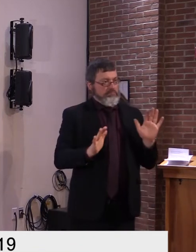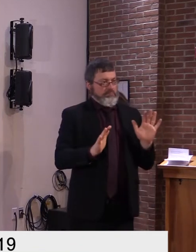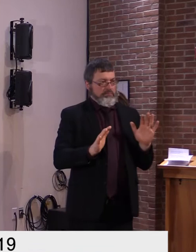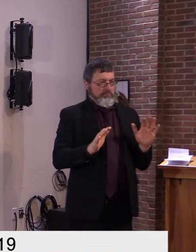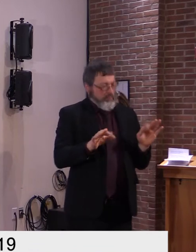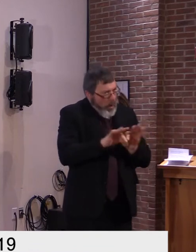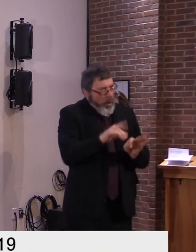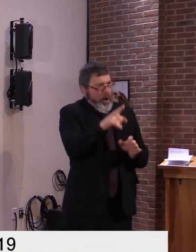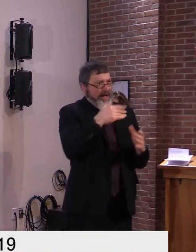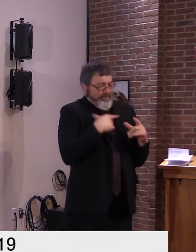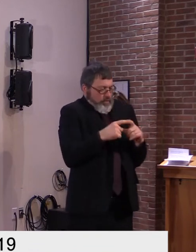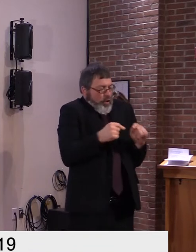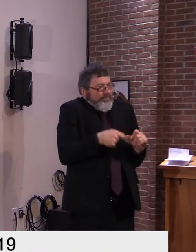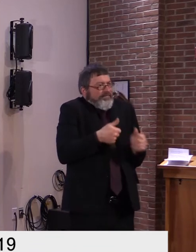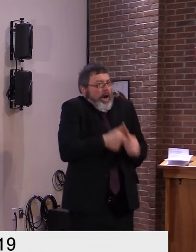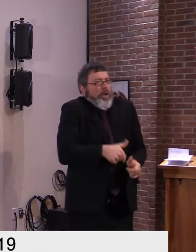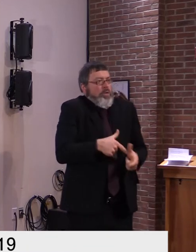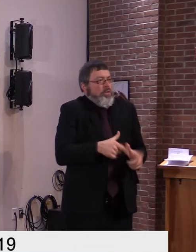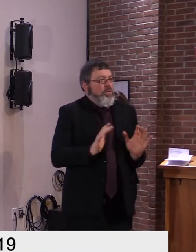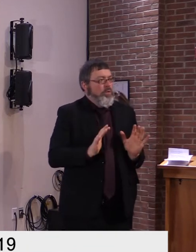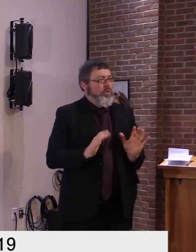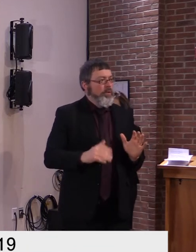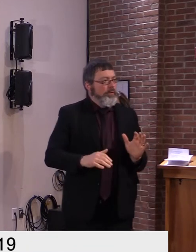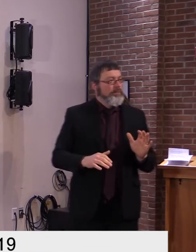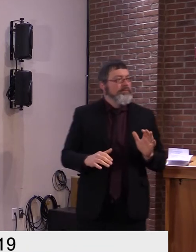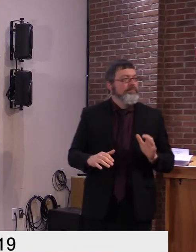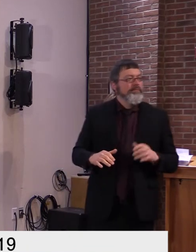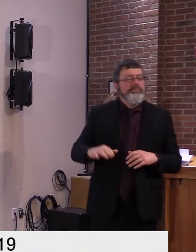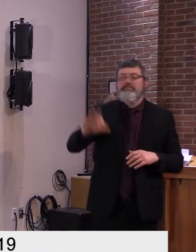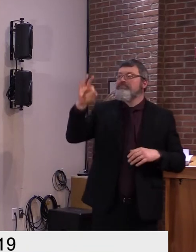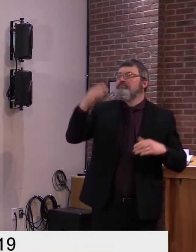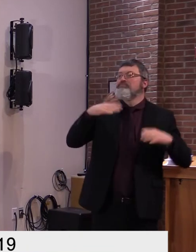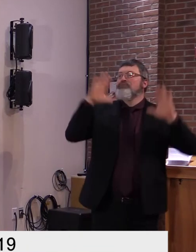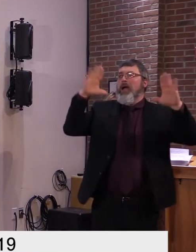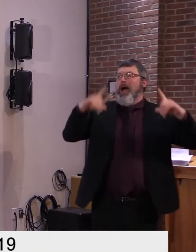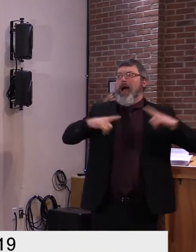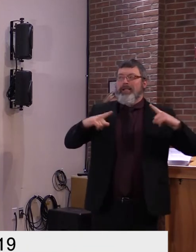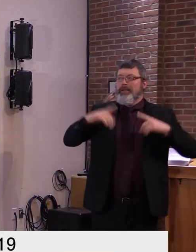Okay, great. Thank you very much. Hope you have a nice holiday weekend.